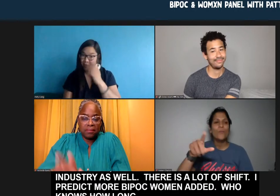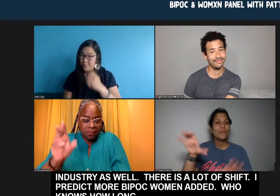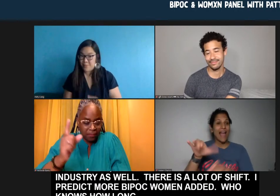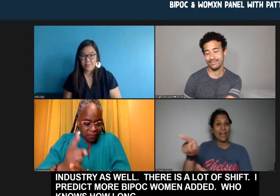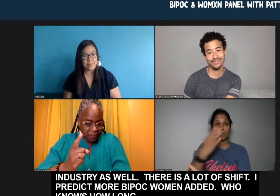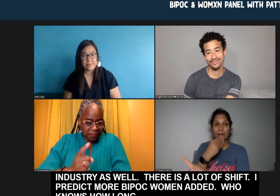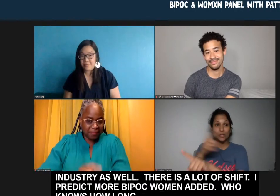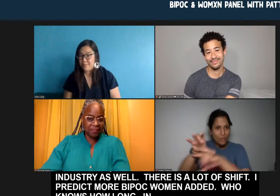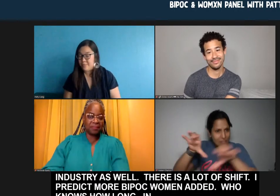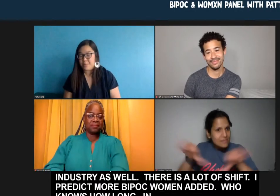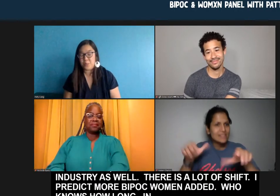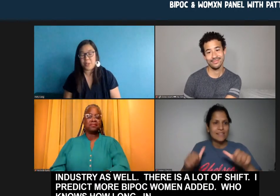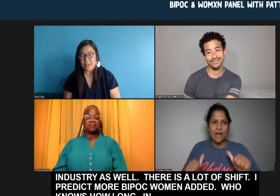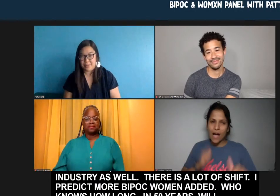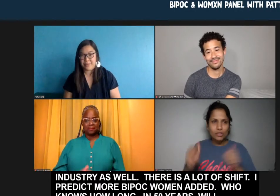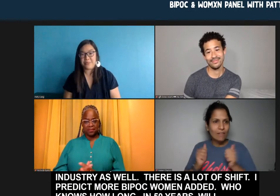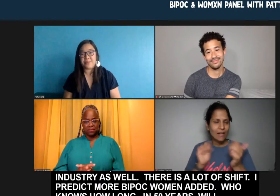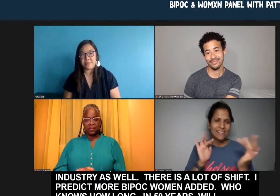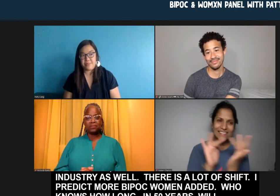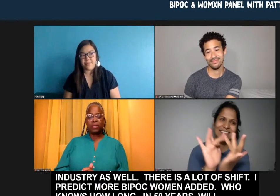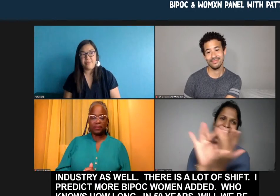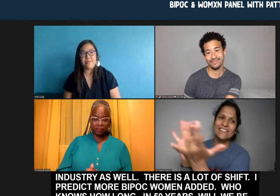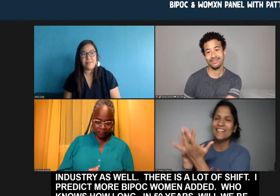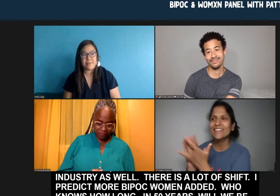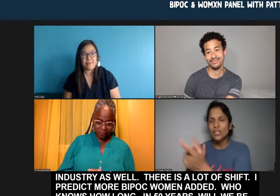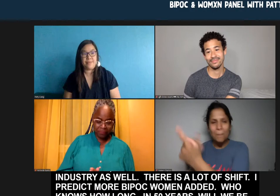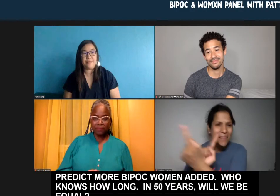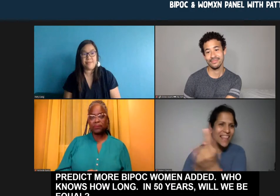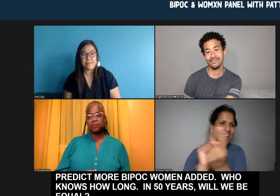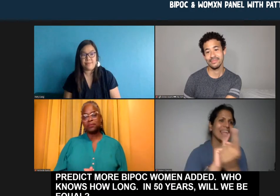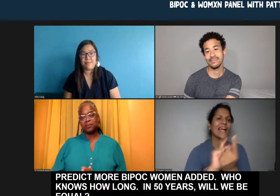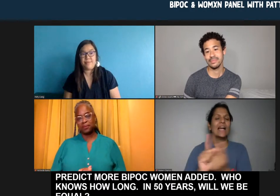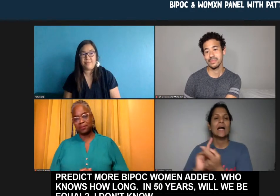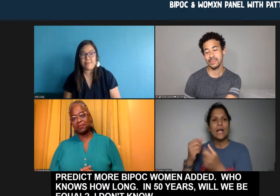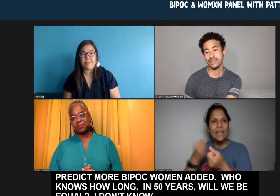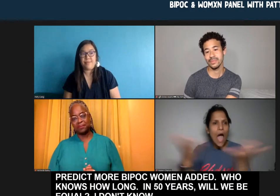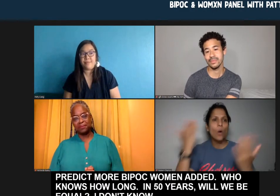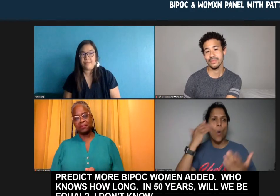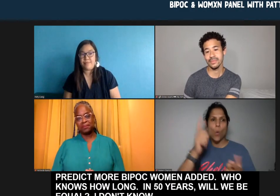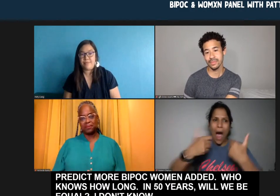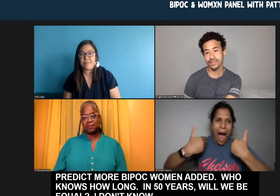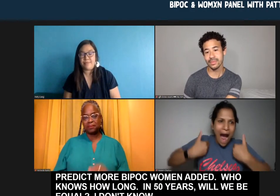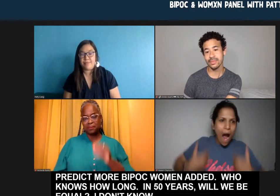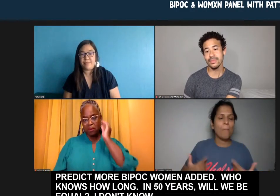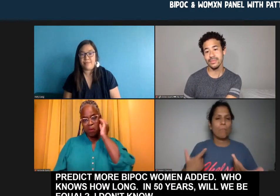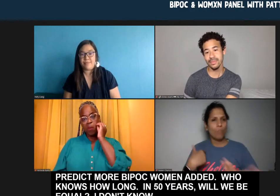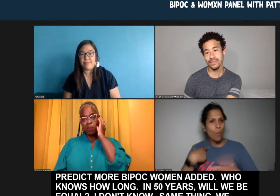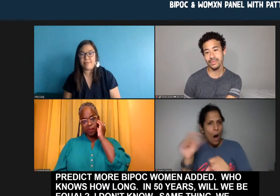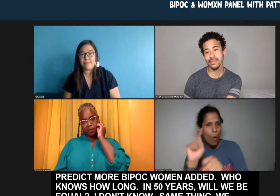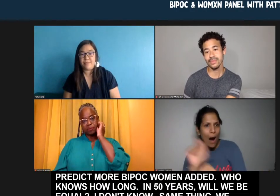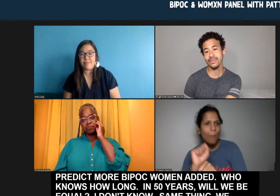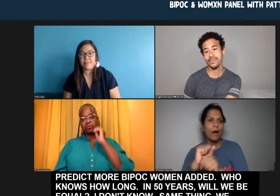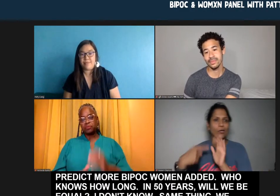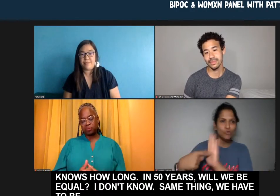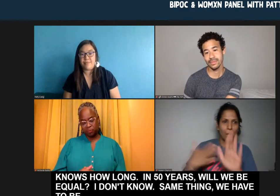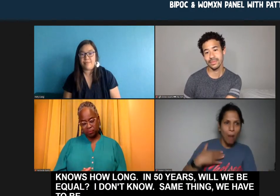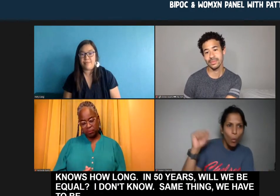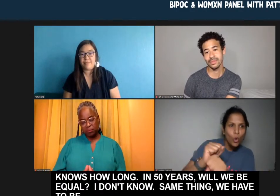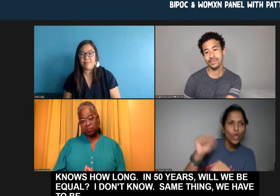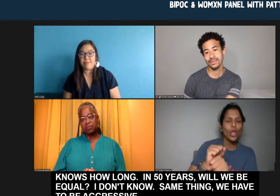know. And same thing, like, we have to be, like Michelle said, we have to be aggressive in our networking and what